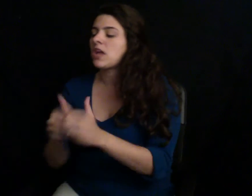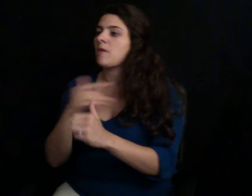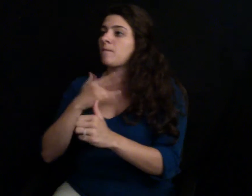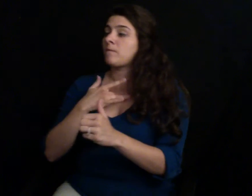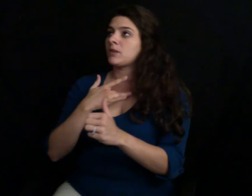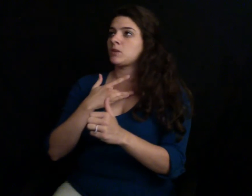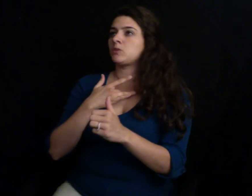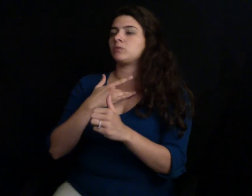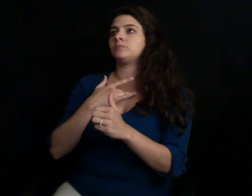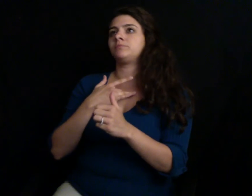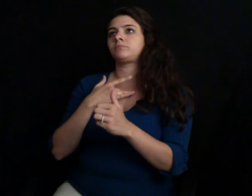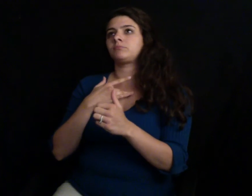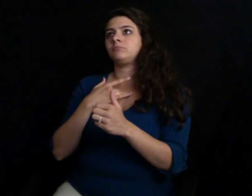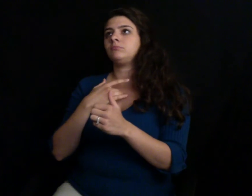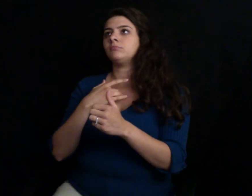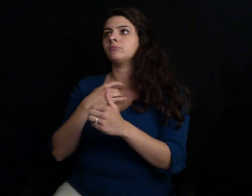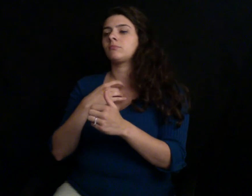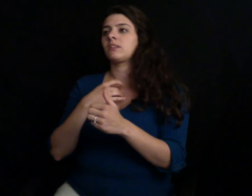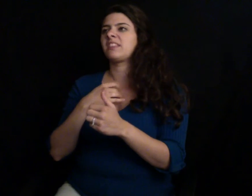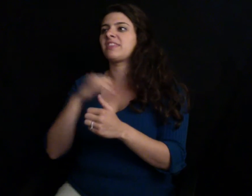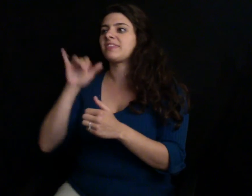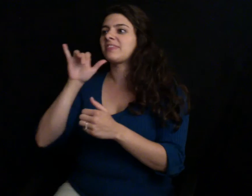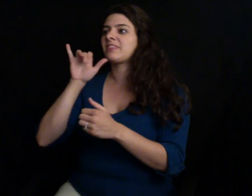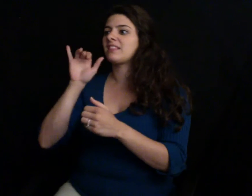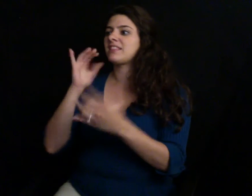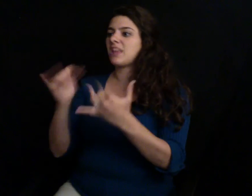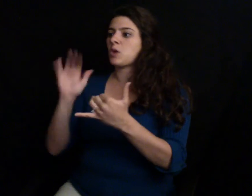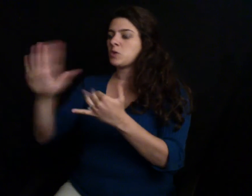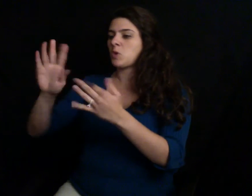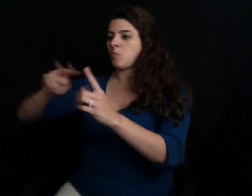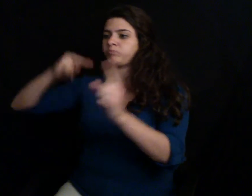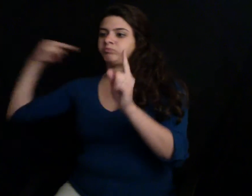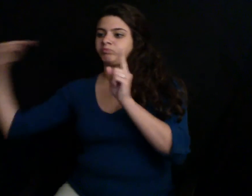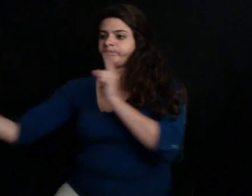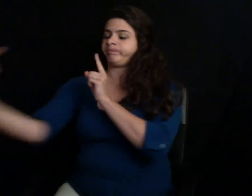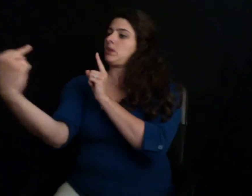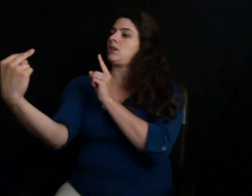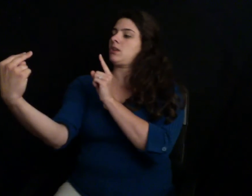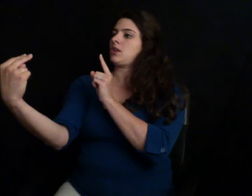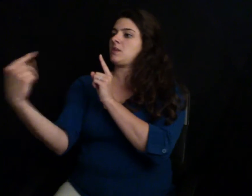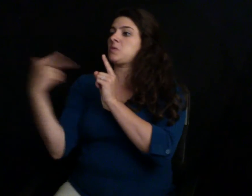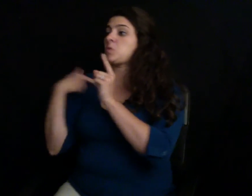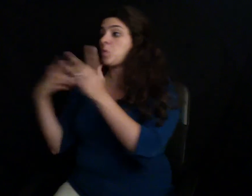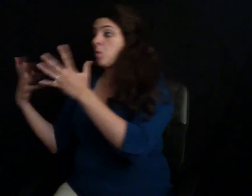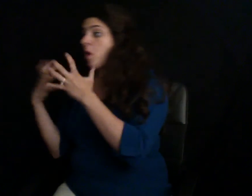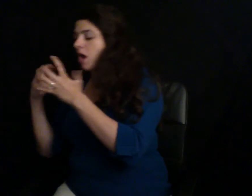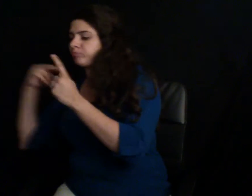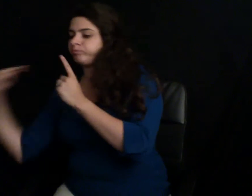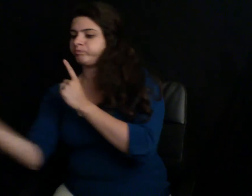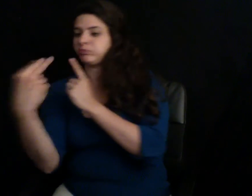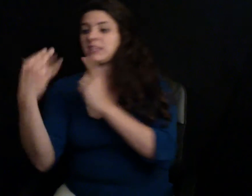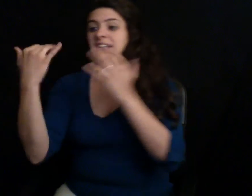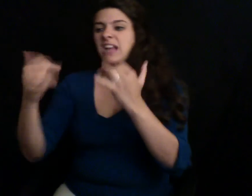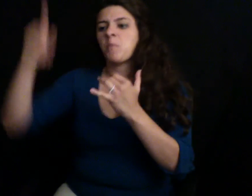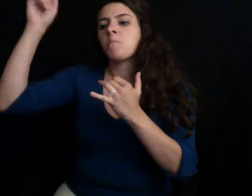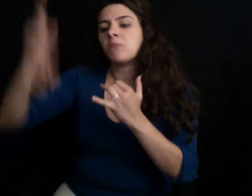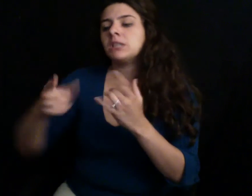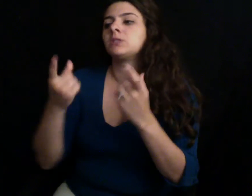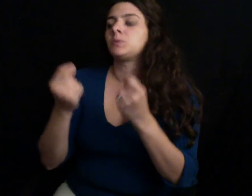goes from wanting something to having to have something. So that's when I locked myself in my house and I just did everything right.